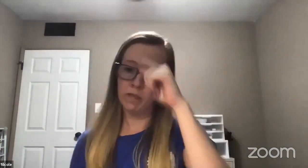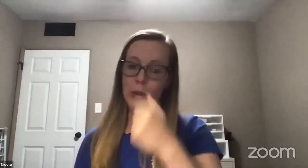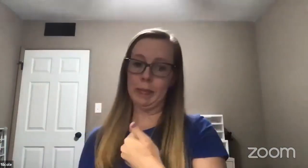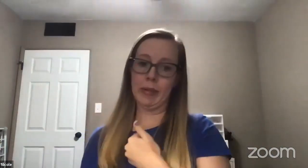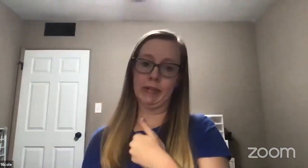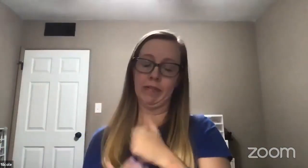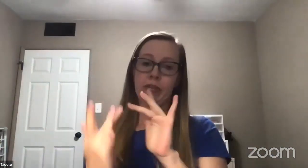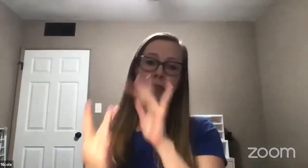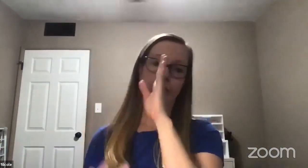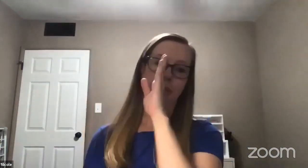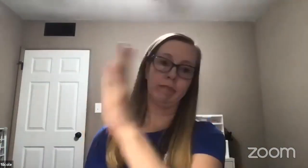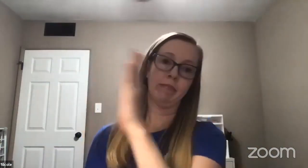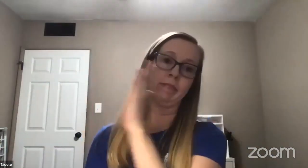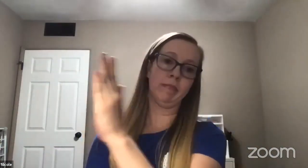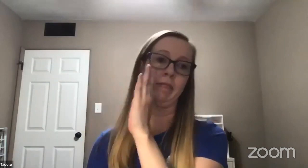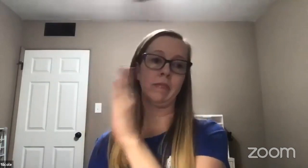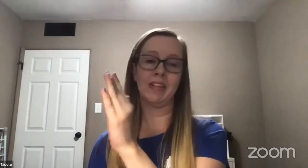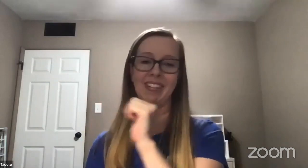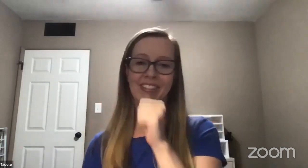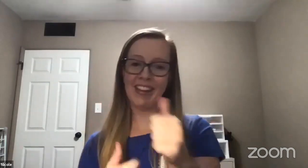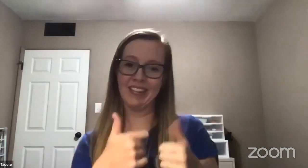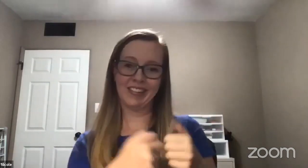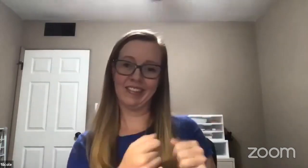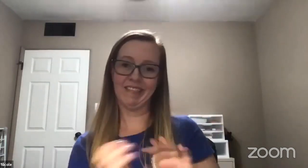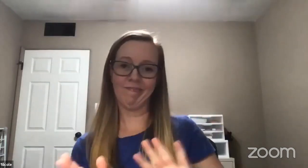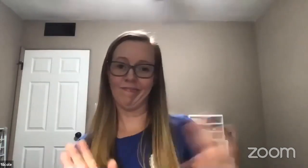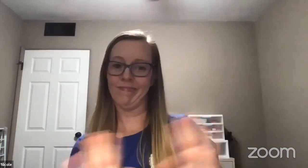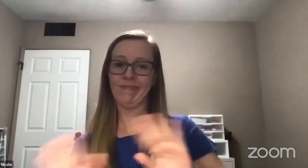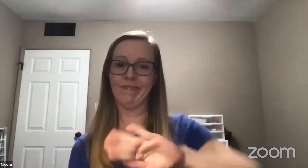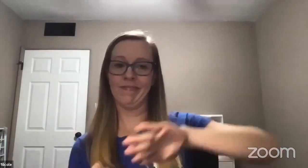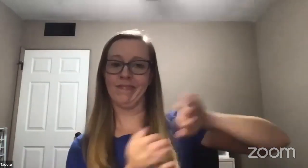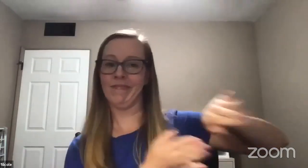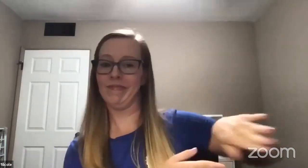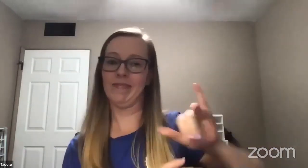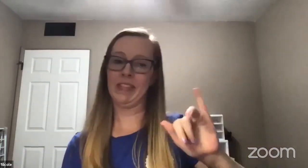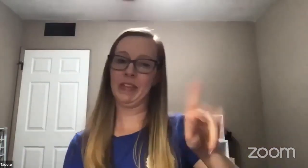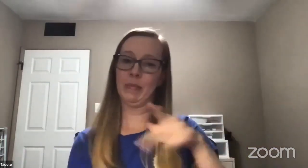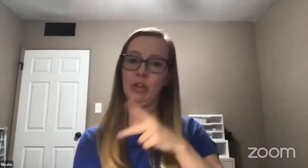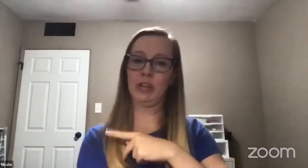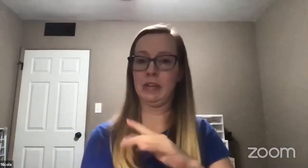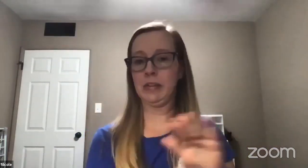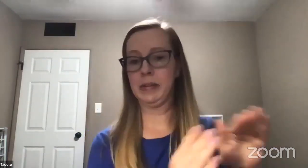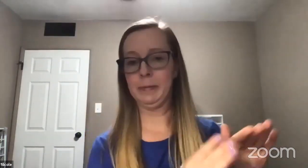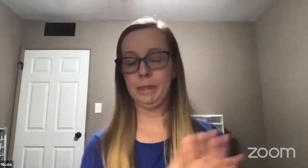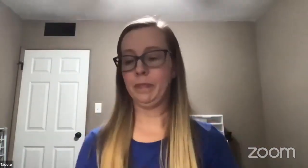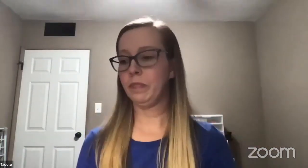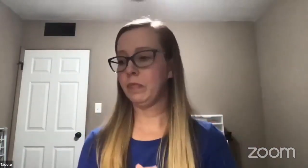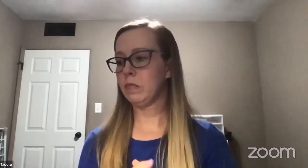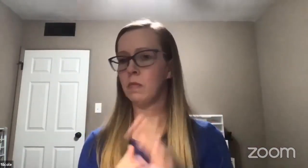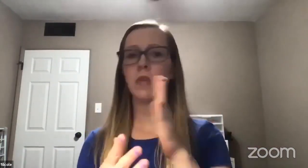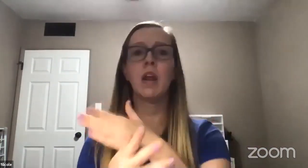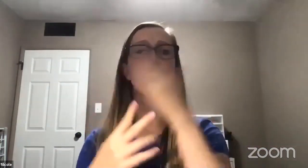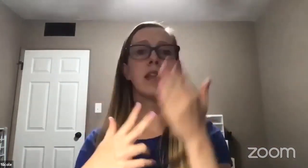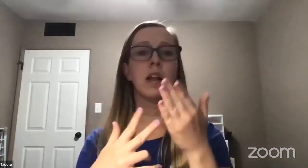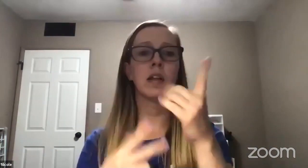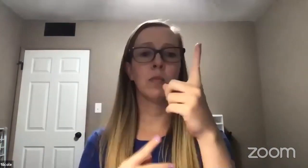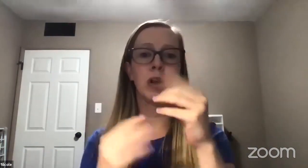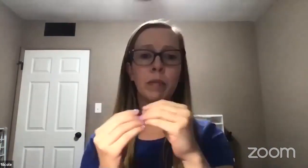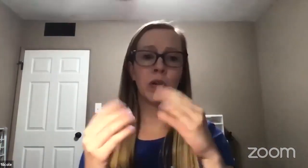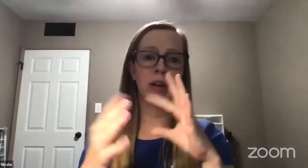readily available, so that people, even like myself, don't have to use the personal text, but can reach out in